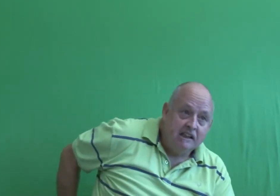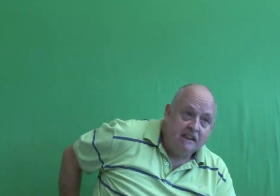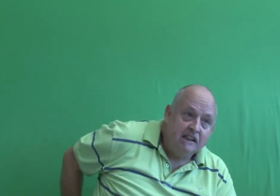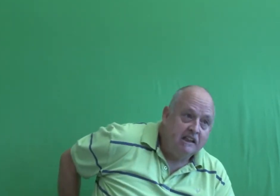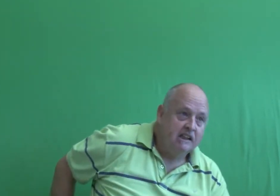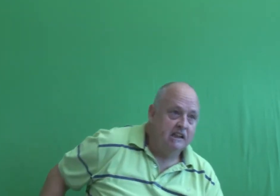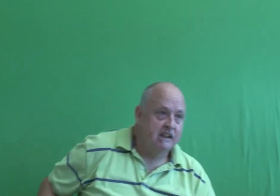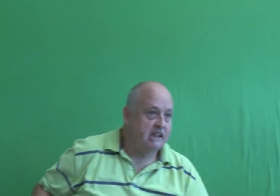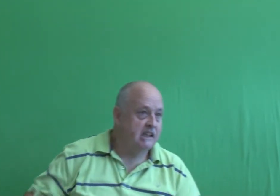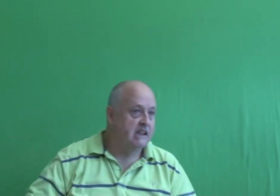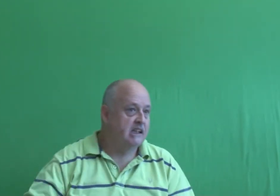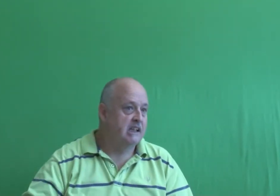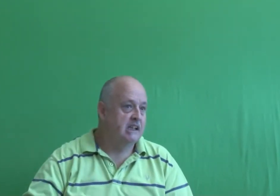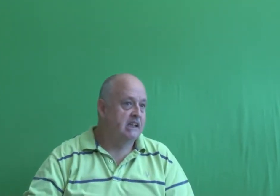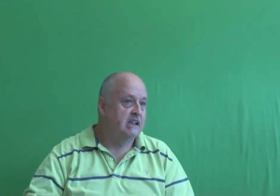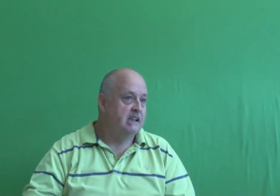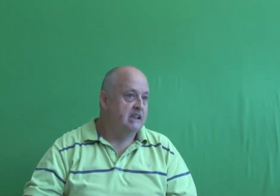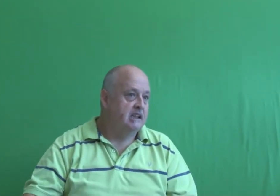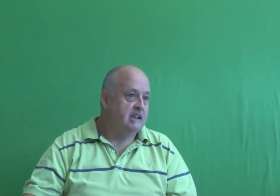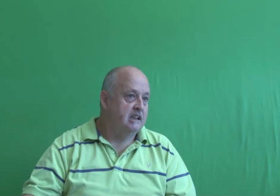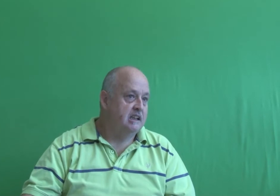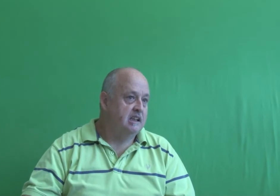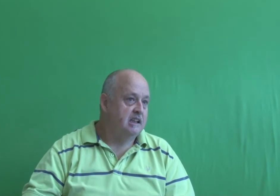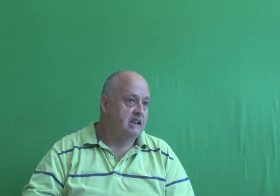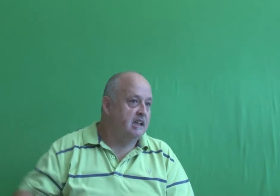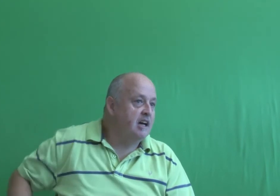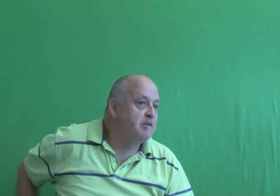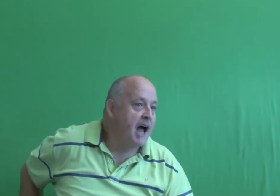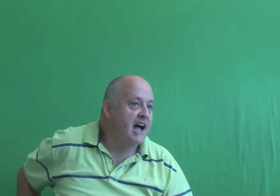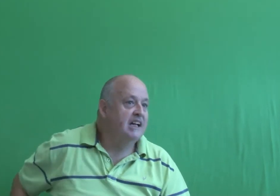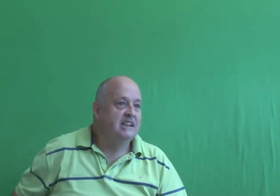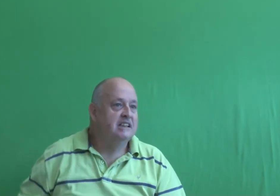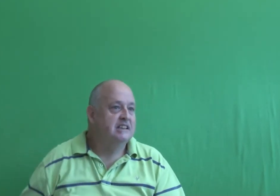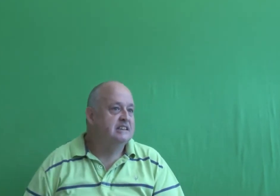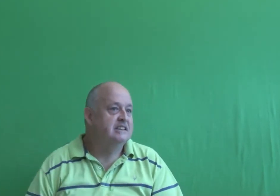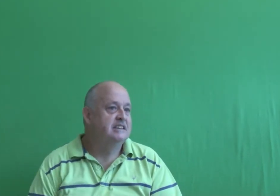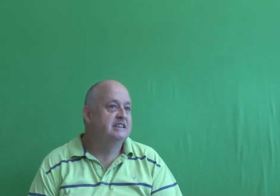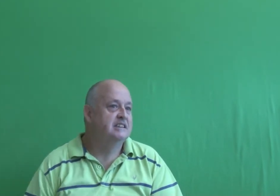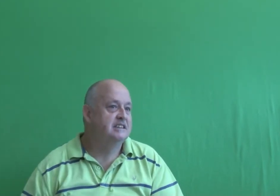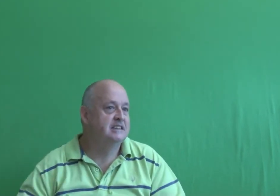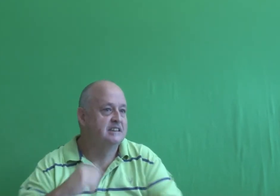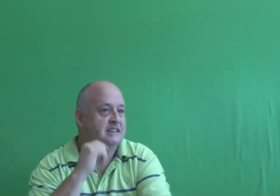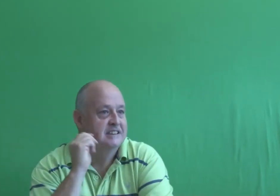Okay, so not really about the challenges are not really about his deafness. It's